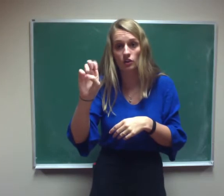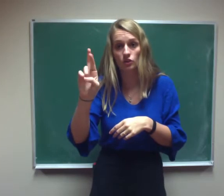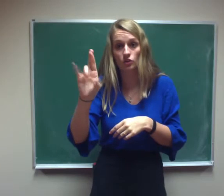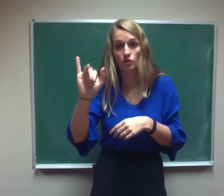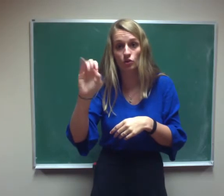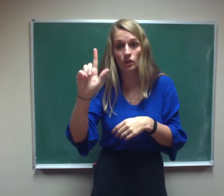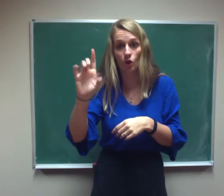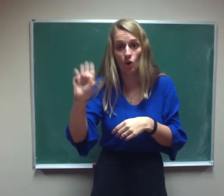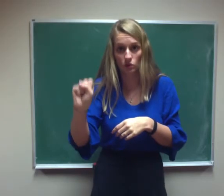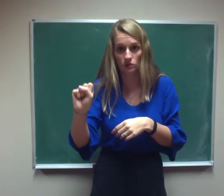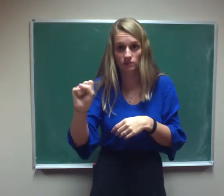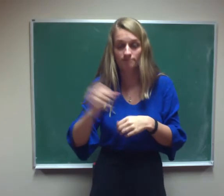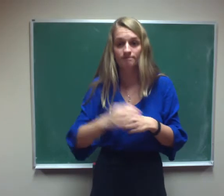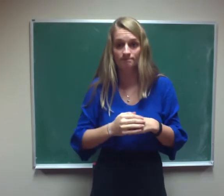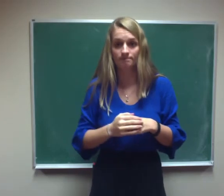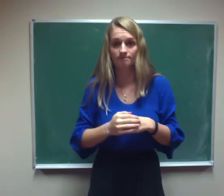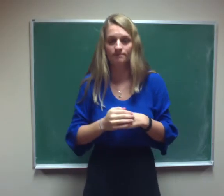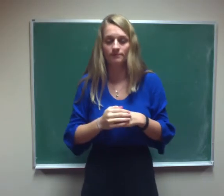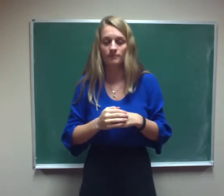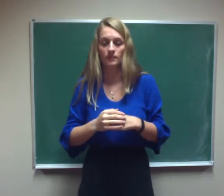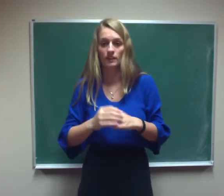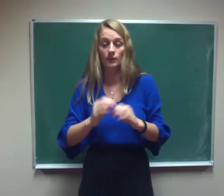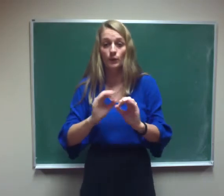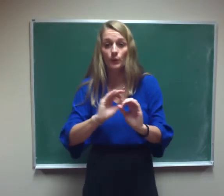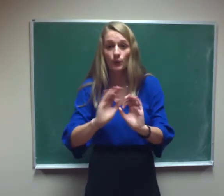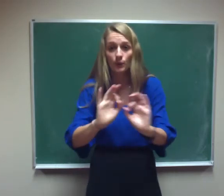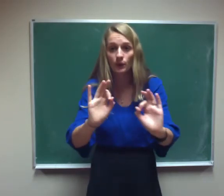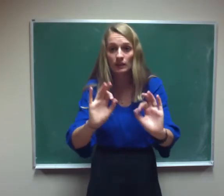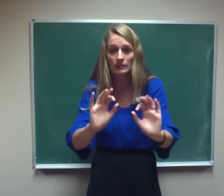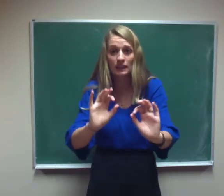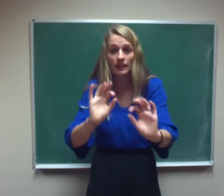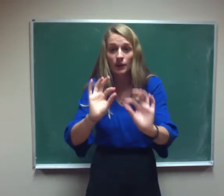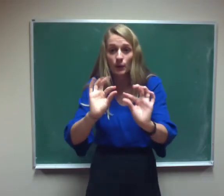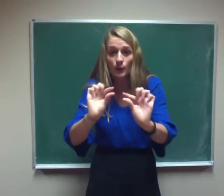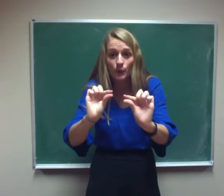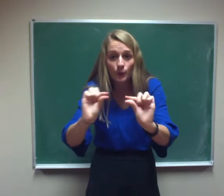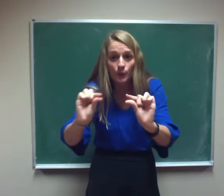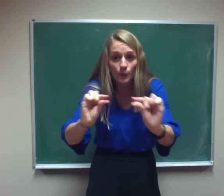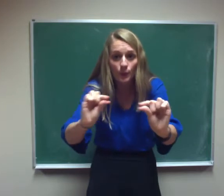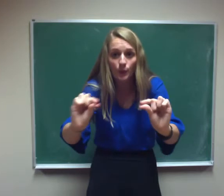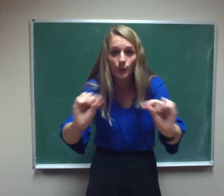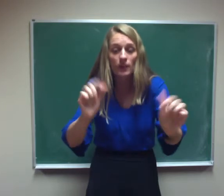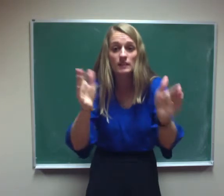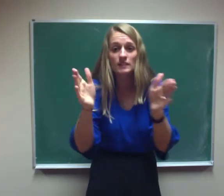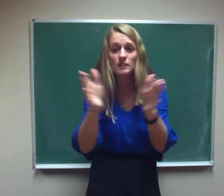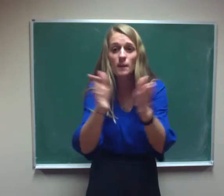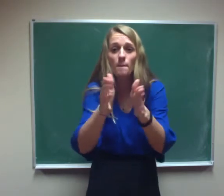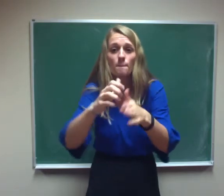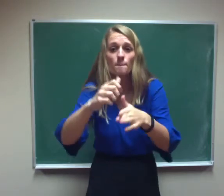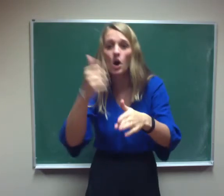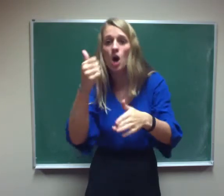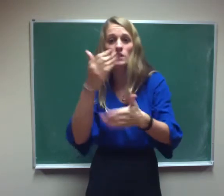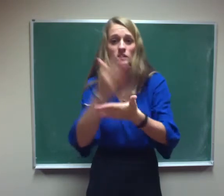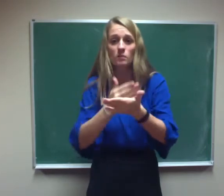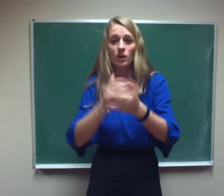Arterioles finally branch into the smallest pathways in the system. The smallest pathways are known as capillaries,